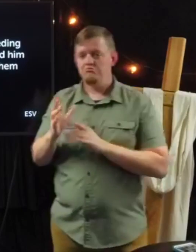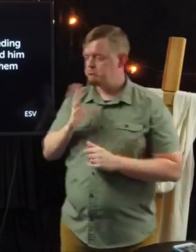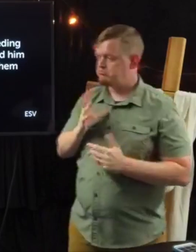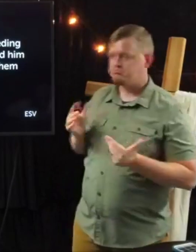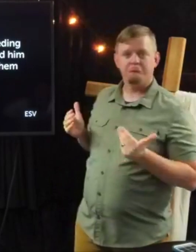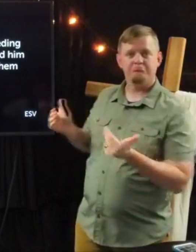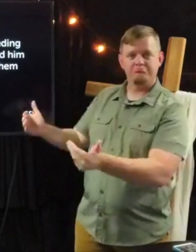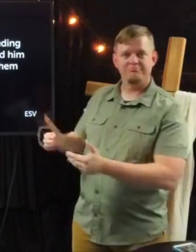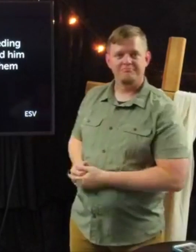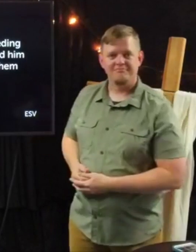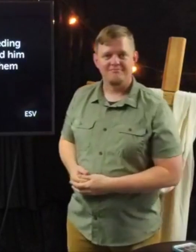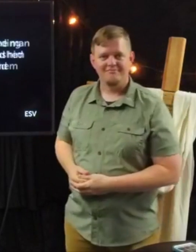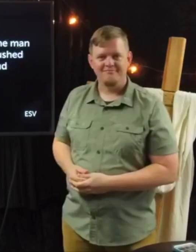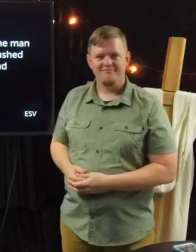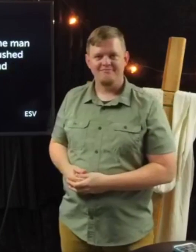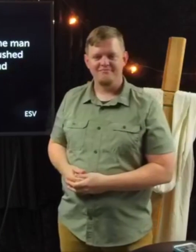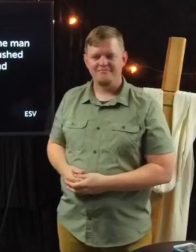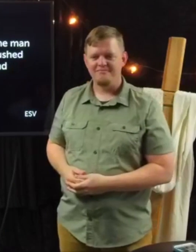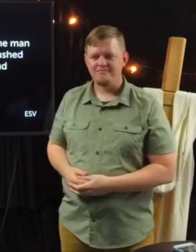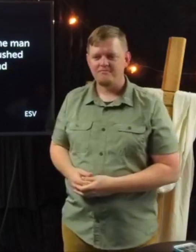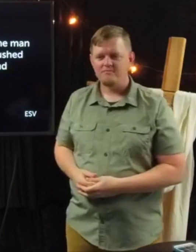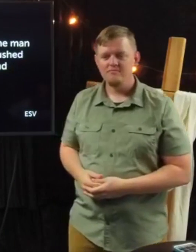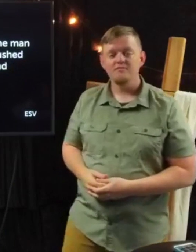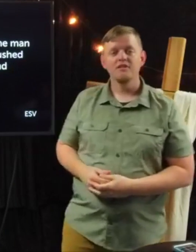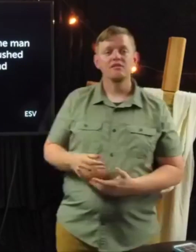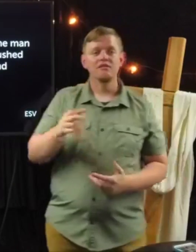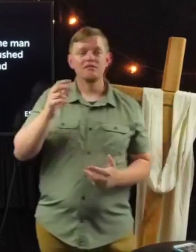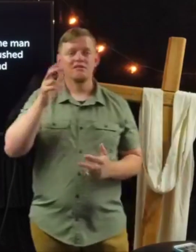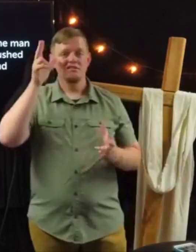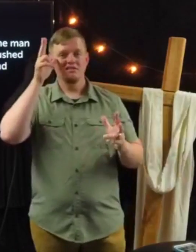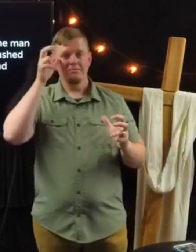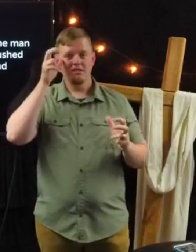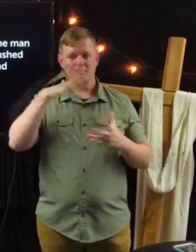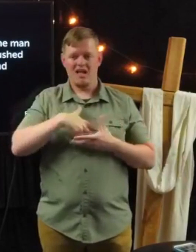Cast us into the pigs.